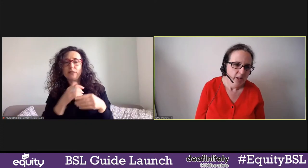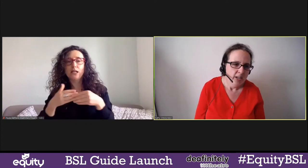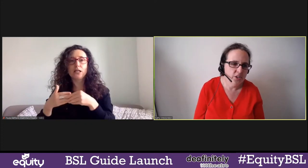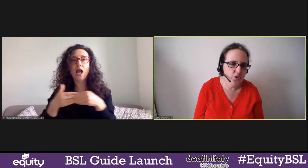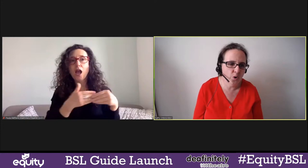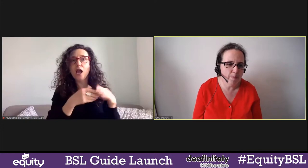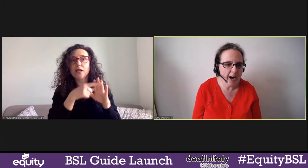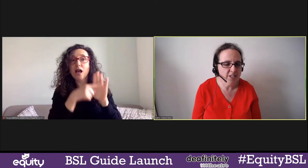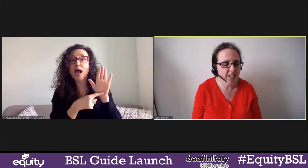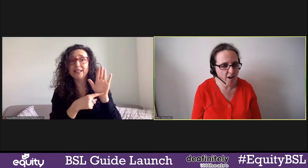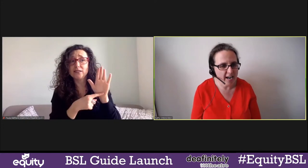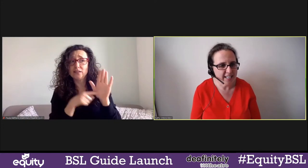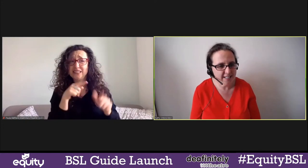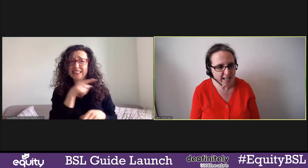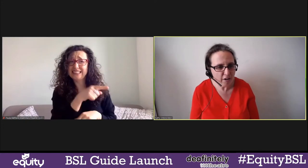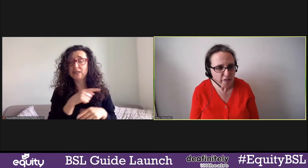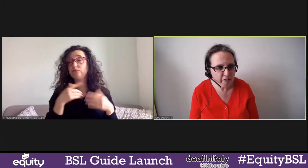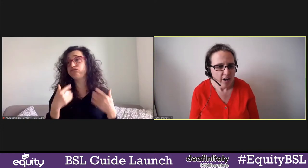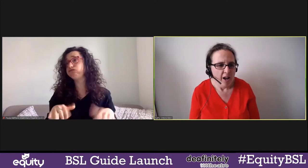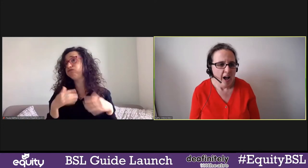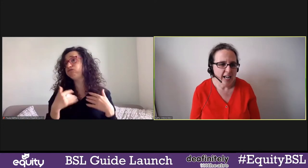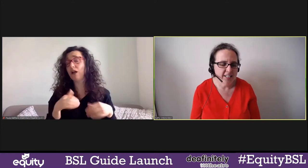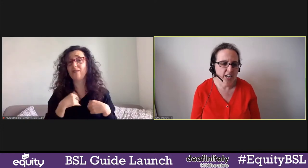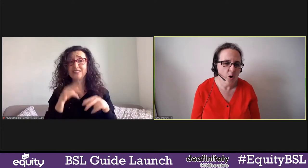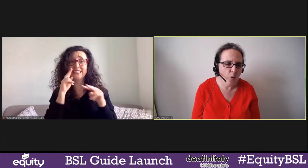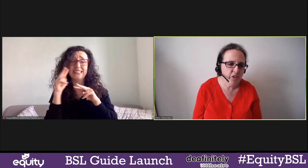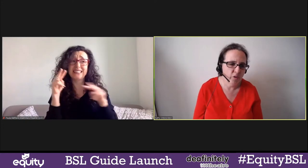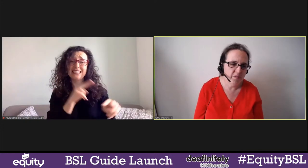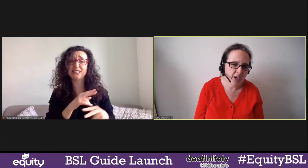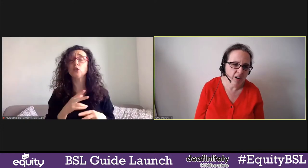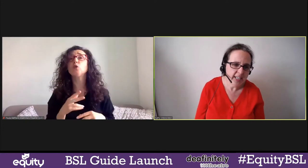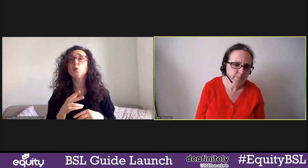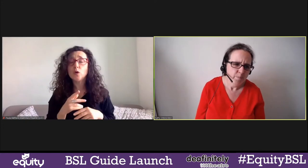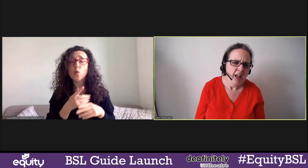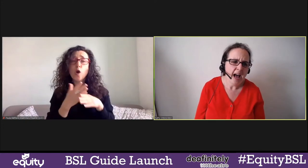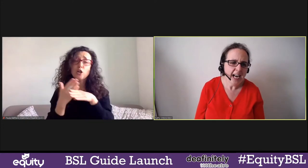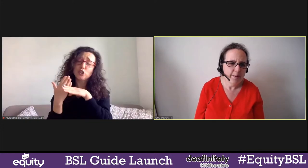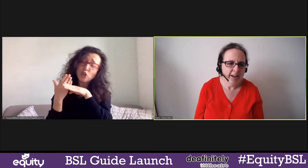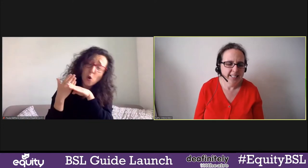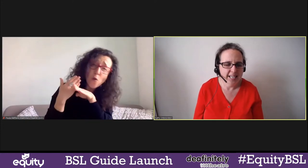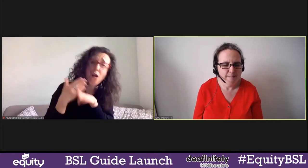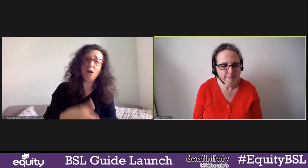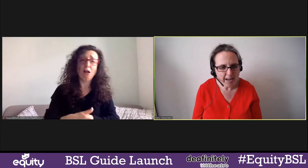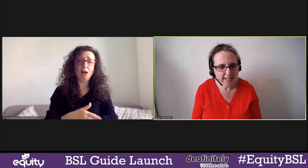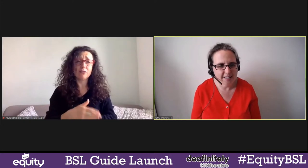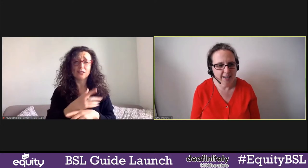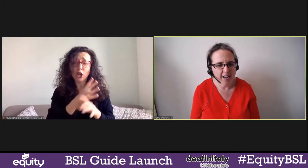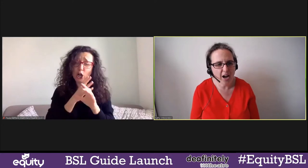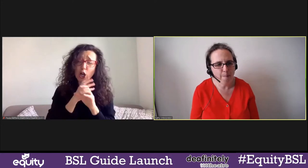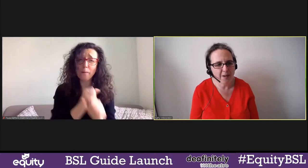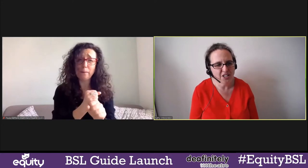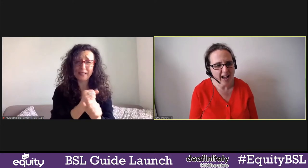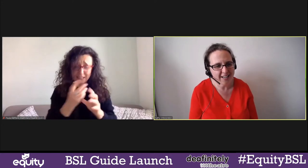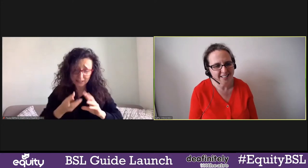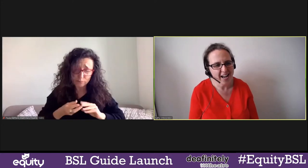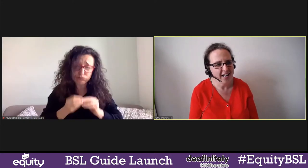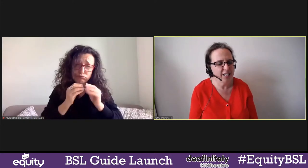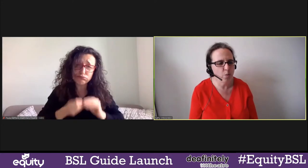to talk about the guide itself as the co-author of the guide. Alim is an amazing accomplished actor and he's worked